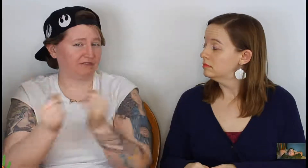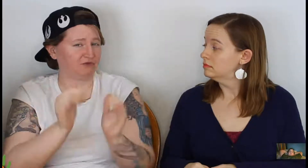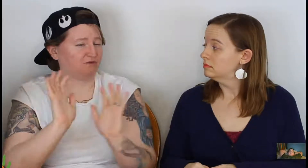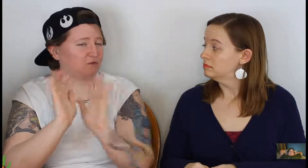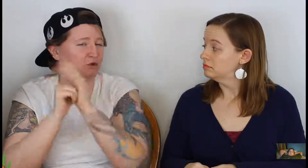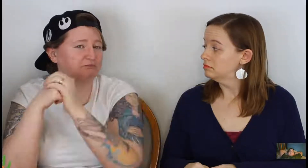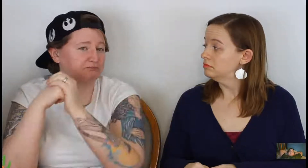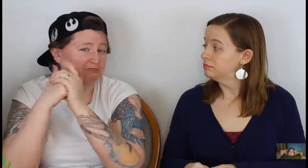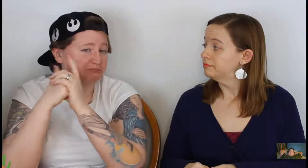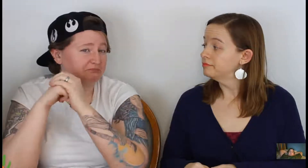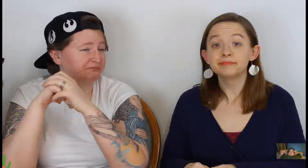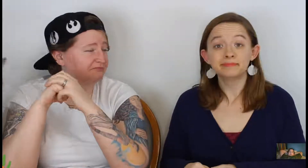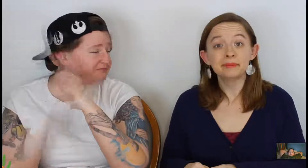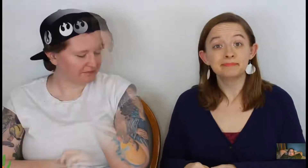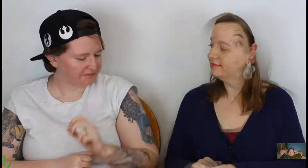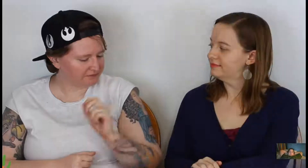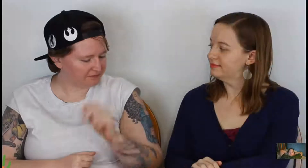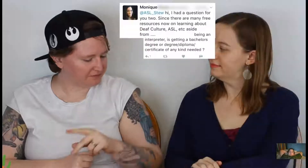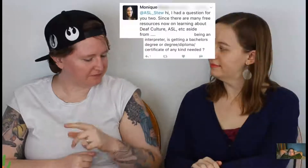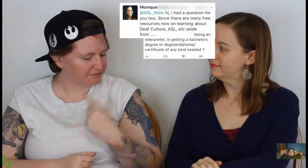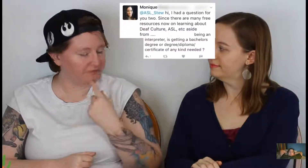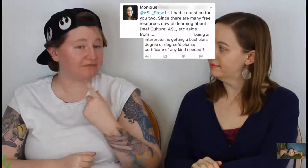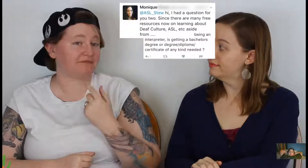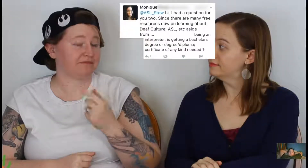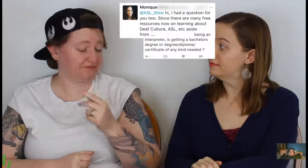not apply to everyone, but that's everybody else's decision.